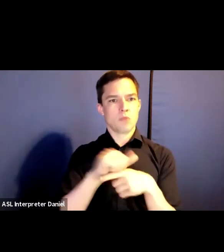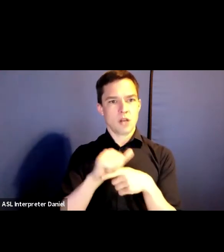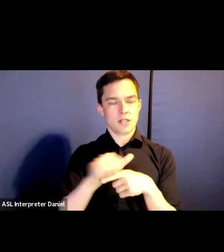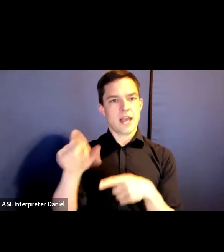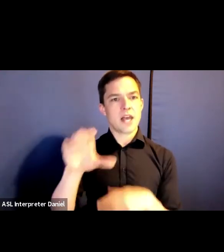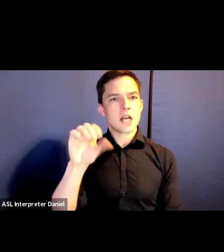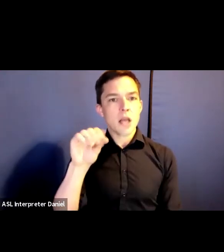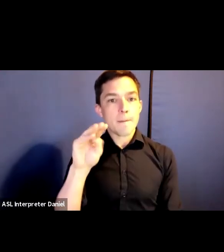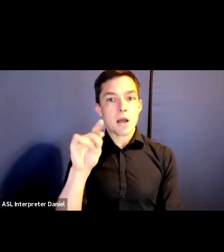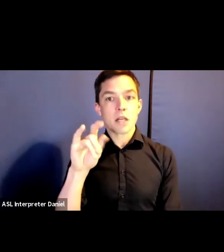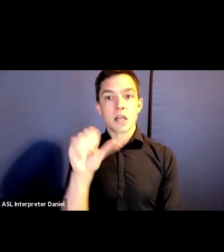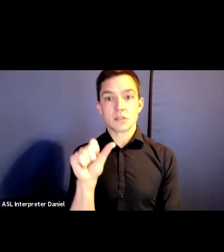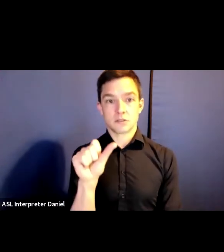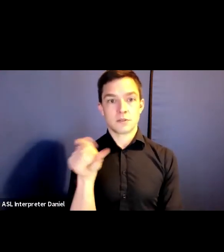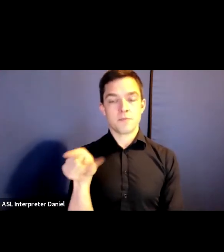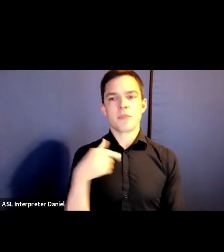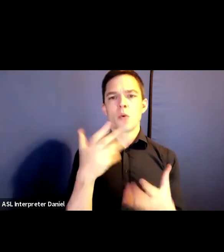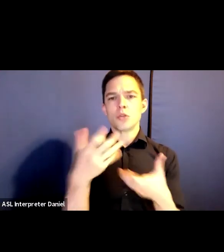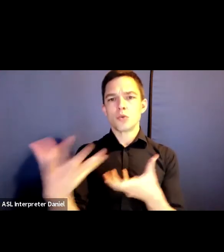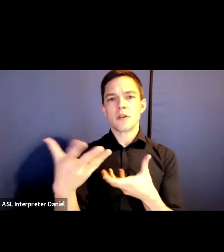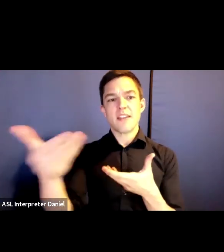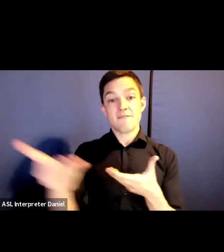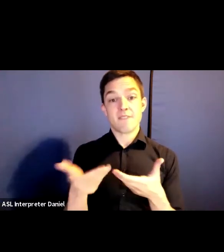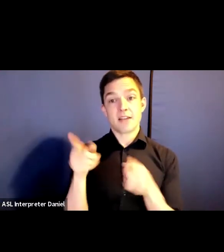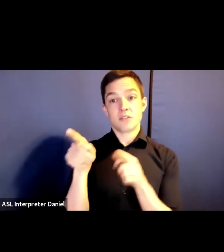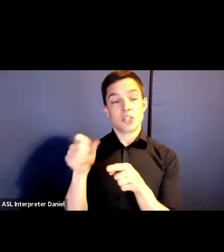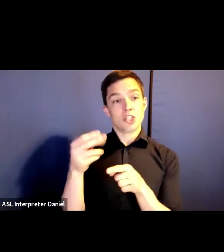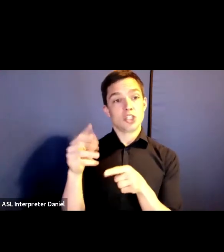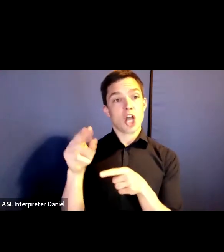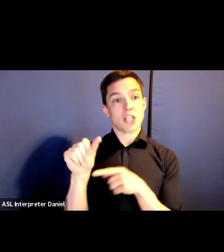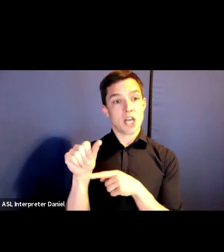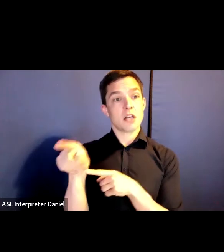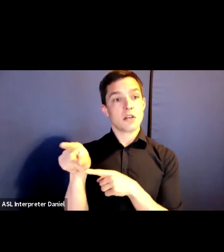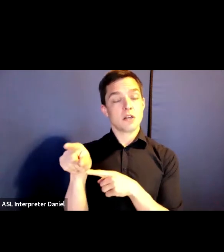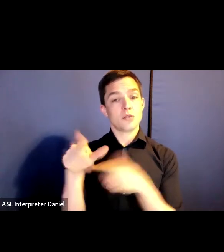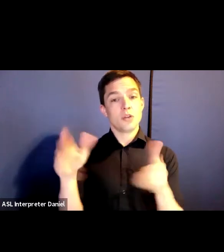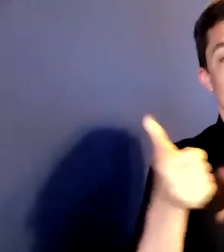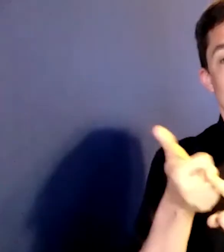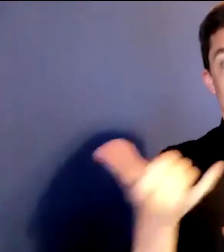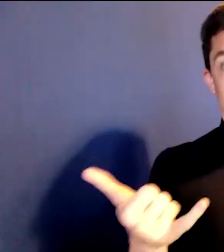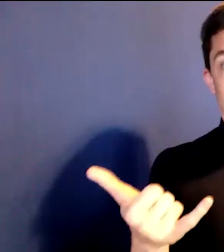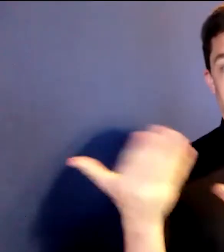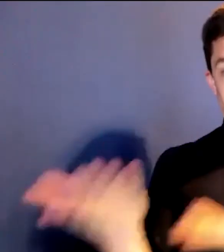Chemonics. I wanted to go ahead and invite Shauna to introduce herself here now.